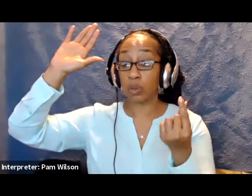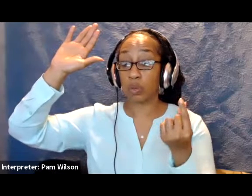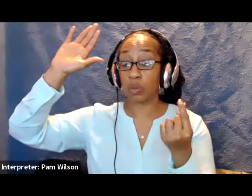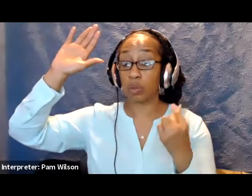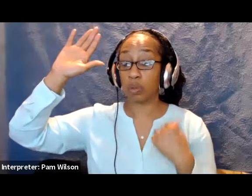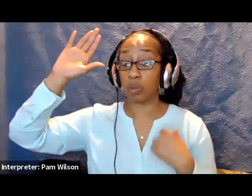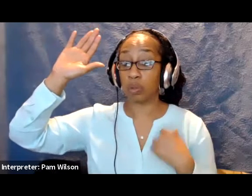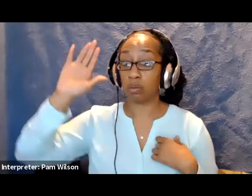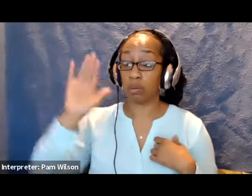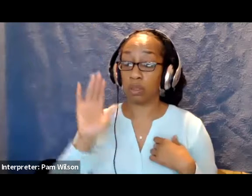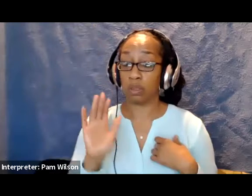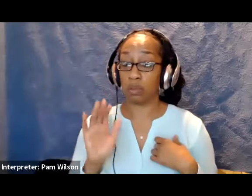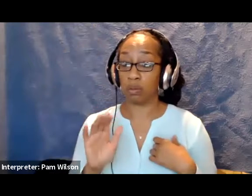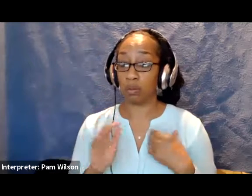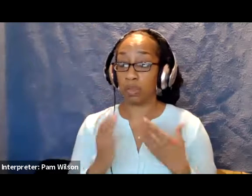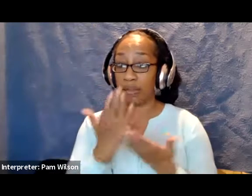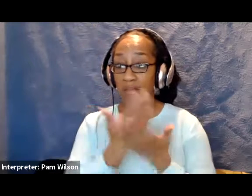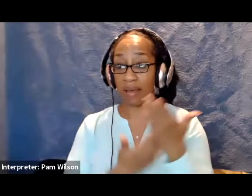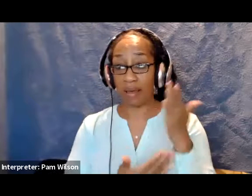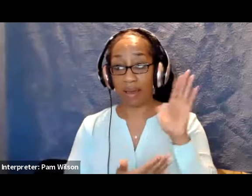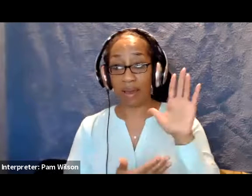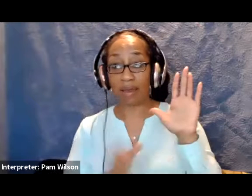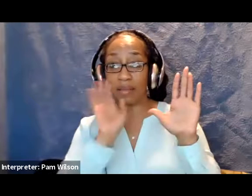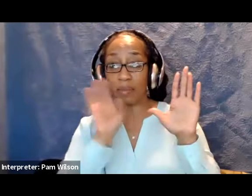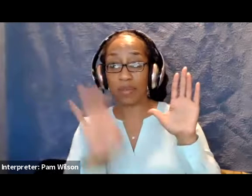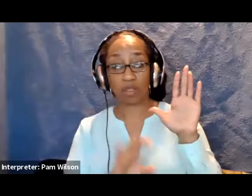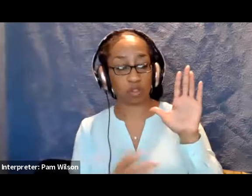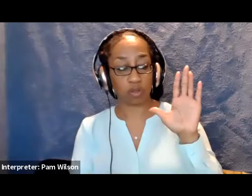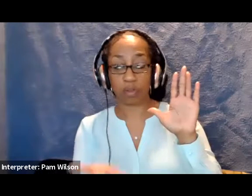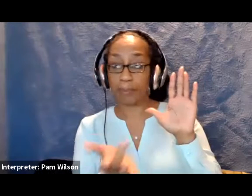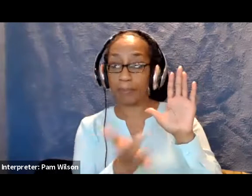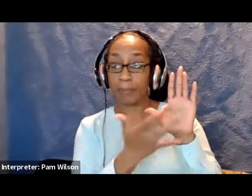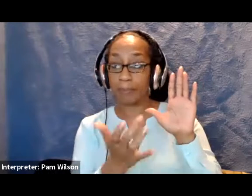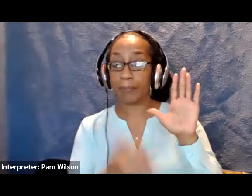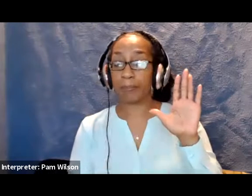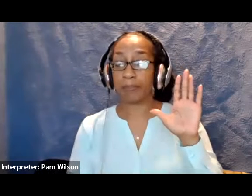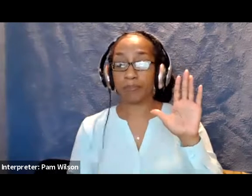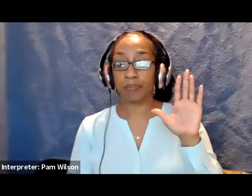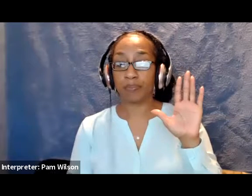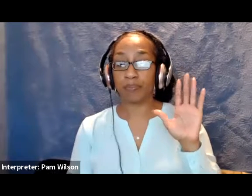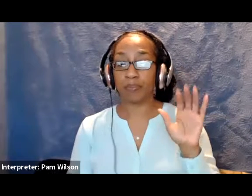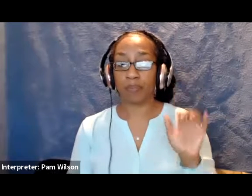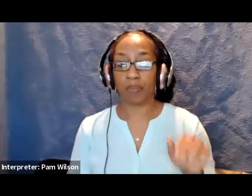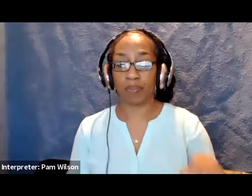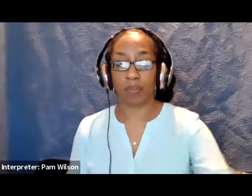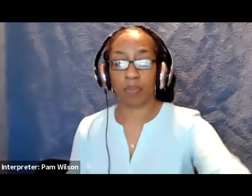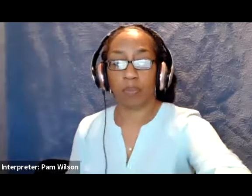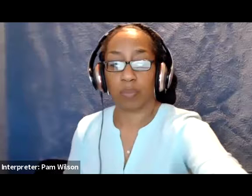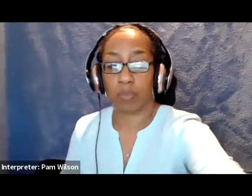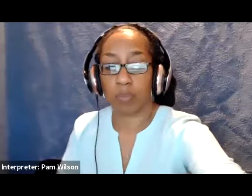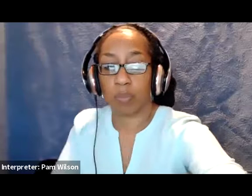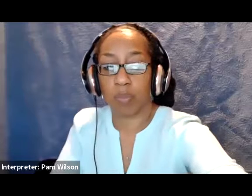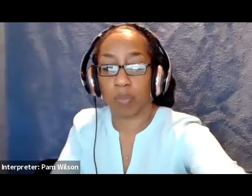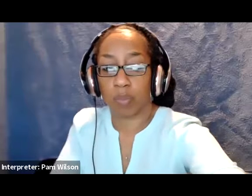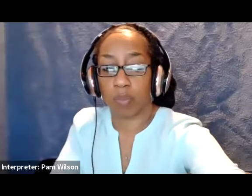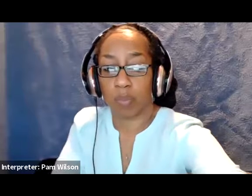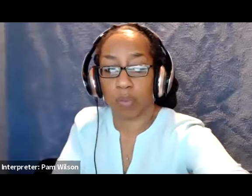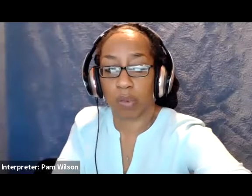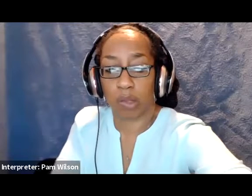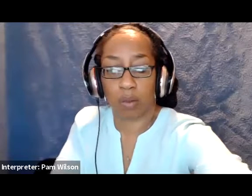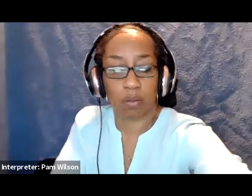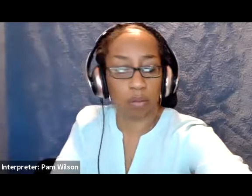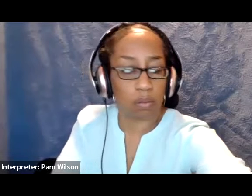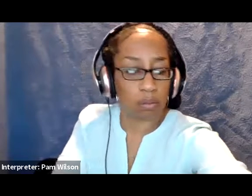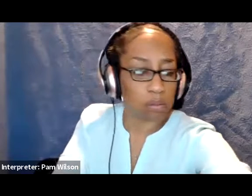on the icon, and then when you want to lower it, you just click on it again and your hand will